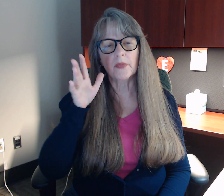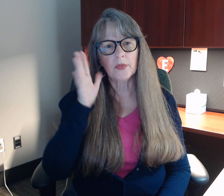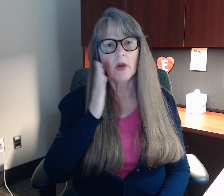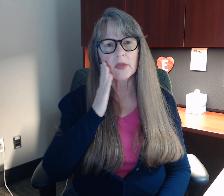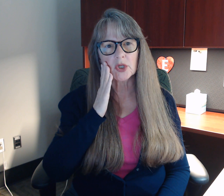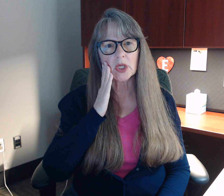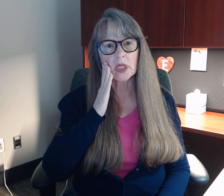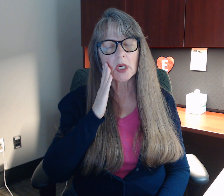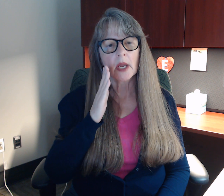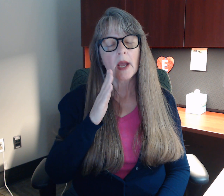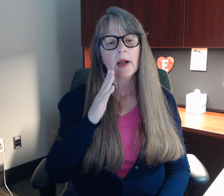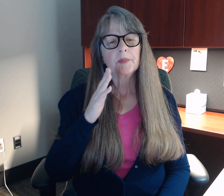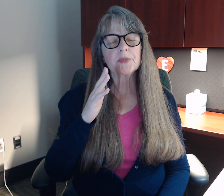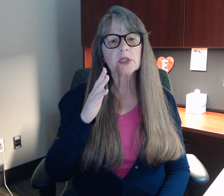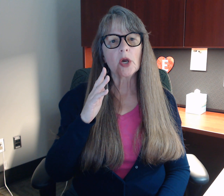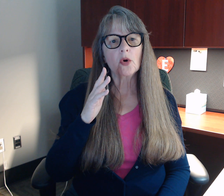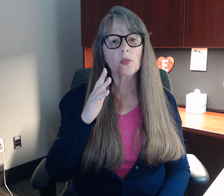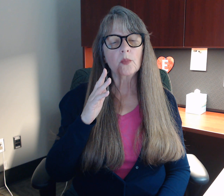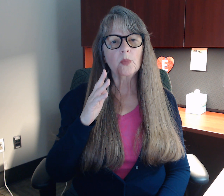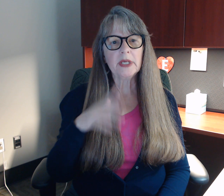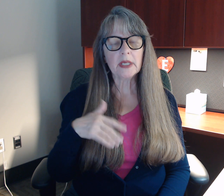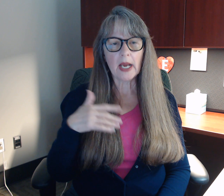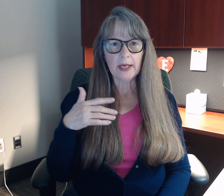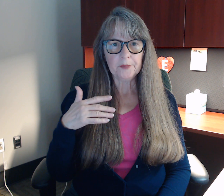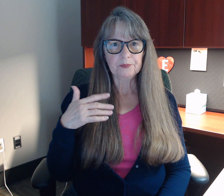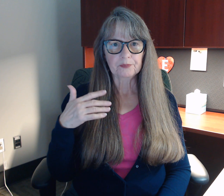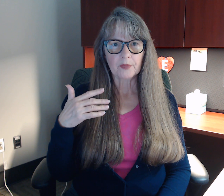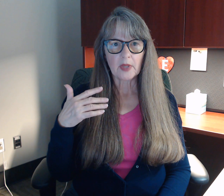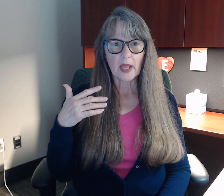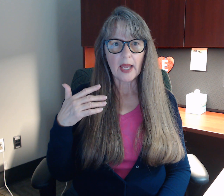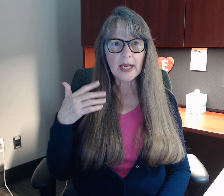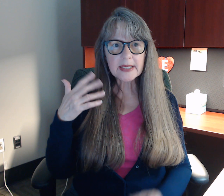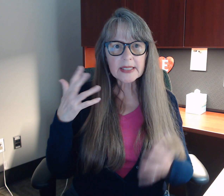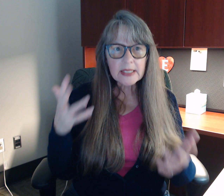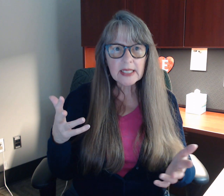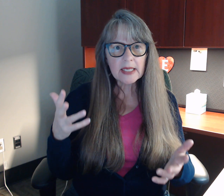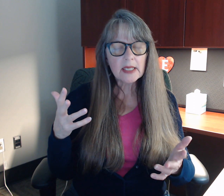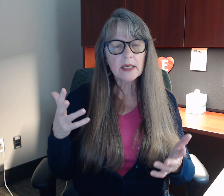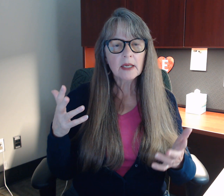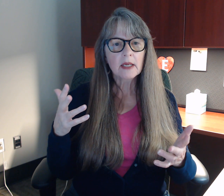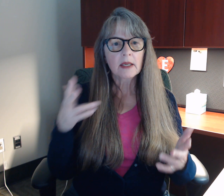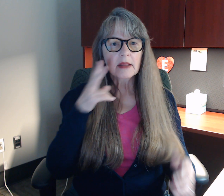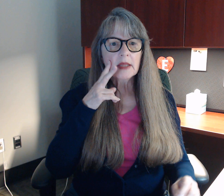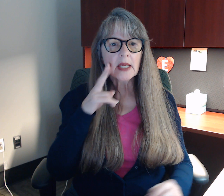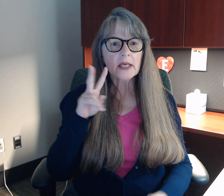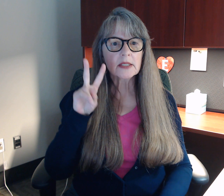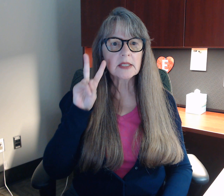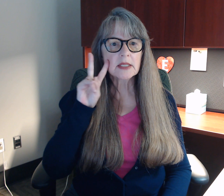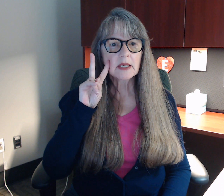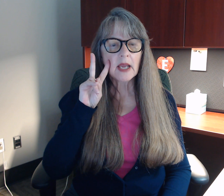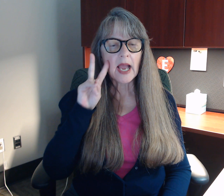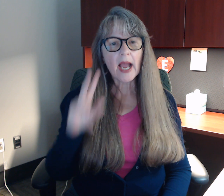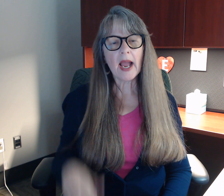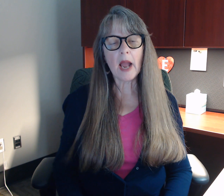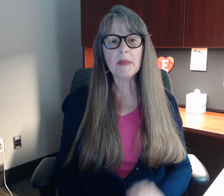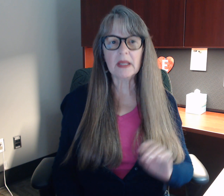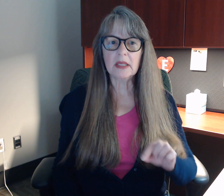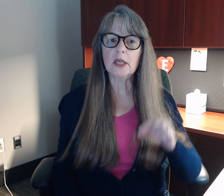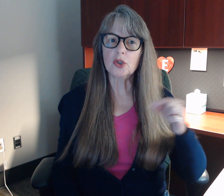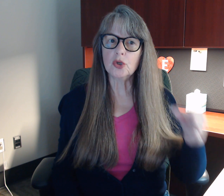on the cheek. So when I see this, I may think 2 days